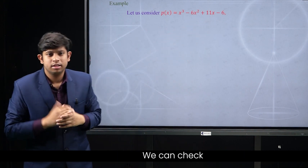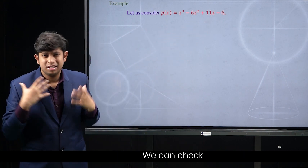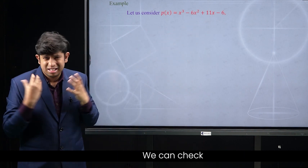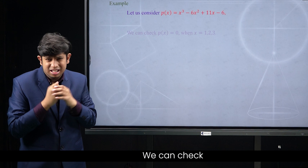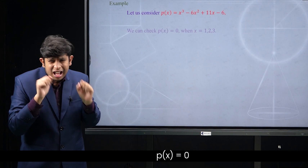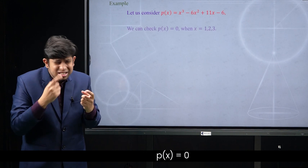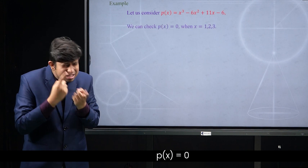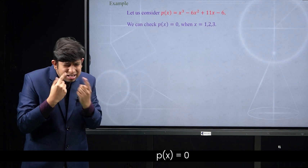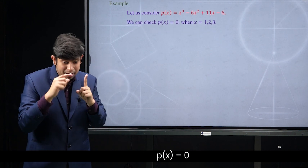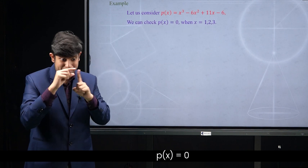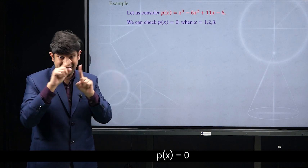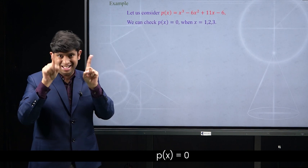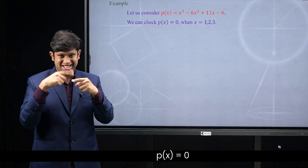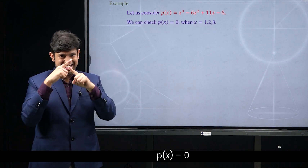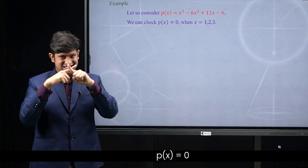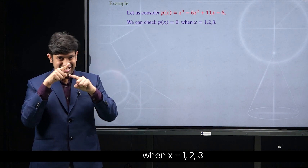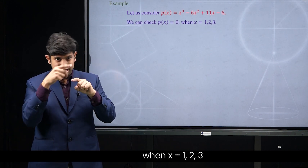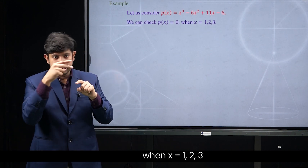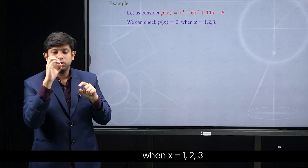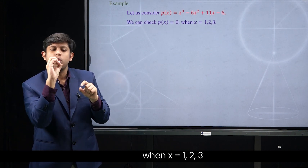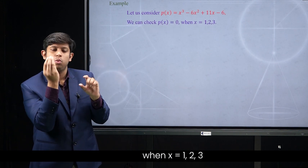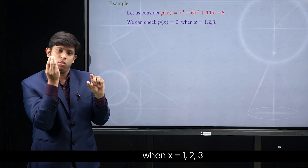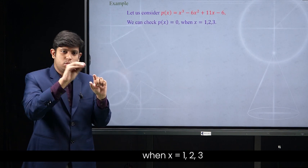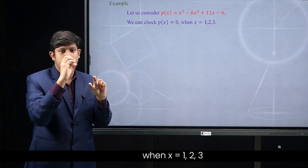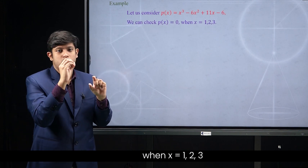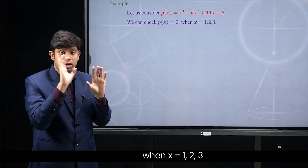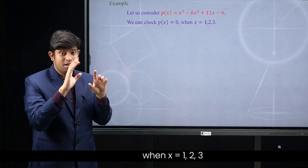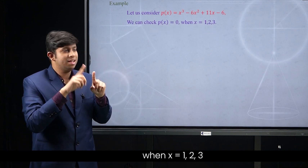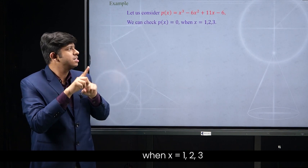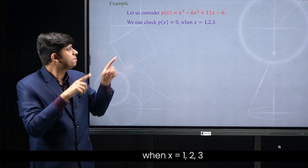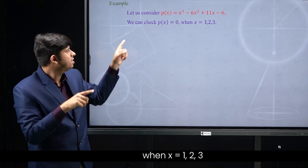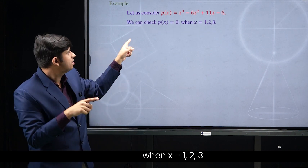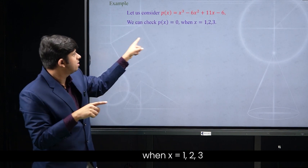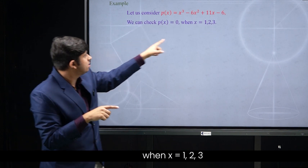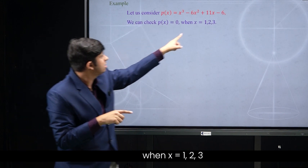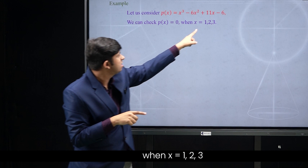check p of x is equal to 0 when x equal to 1, 2, 3.